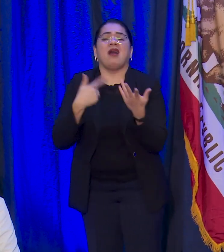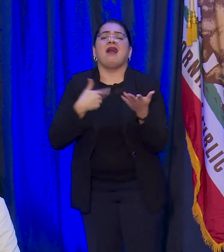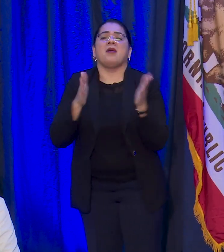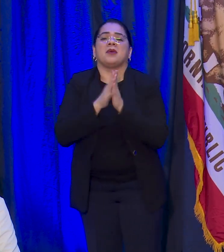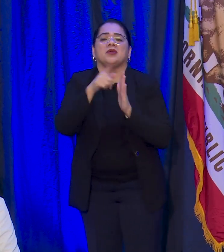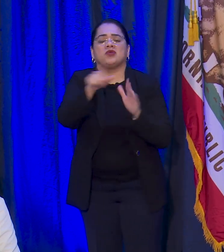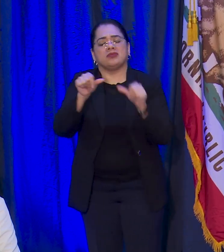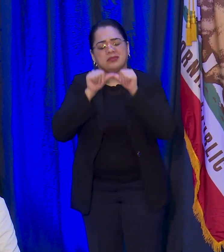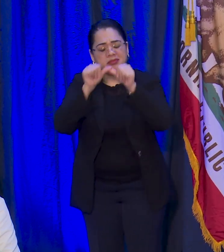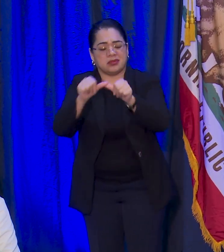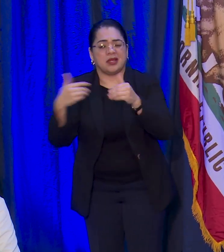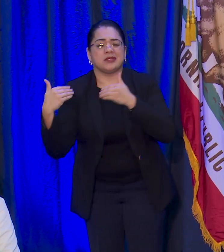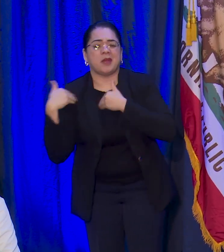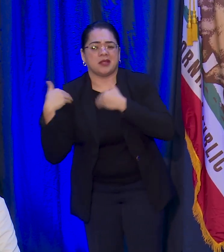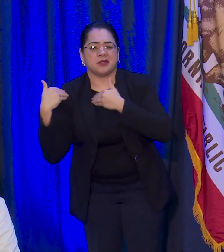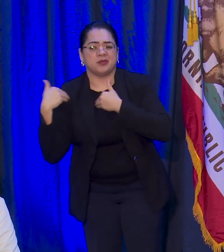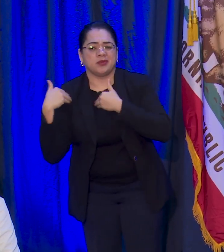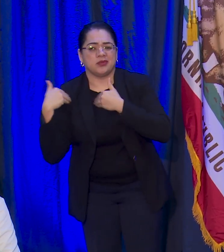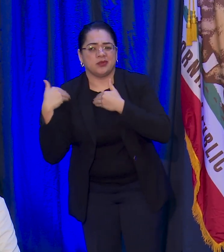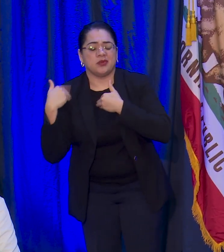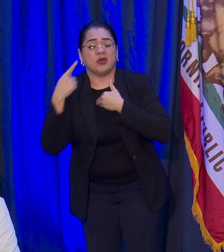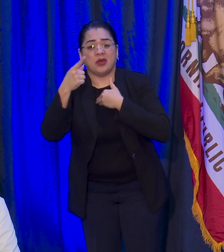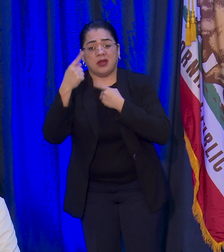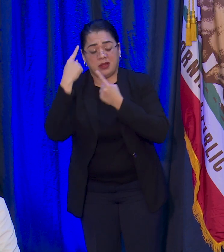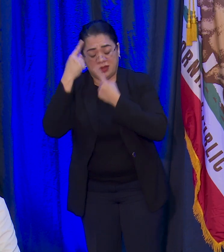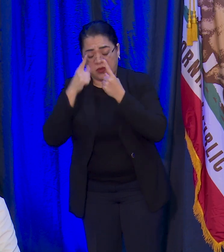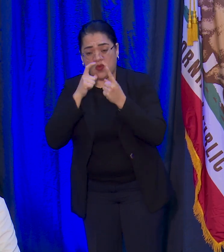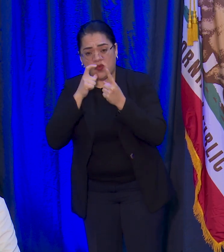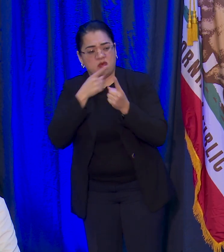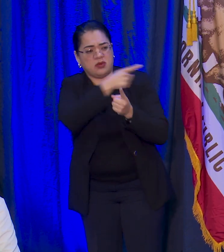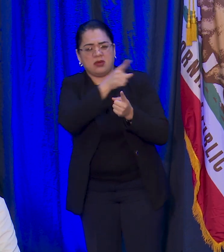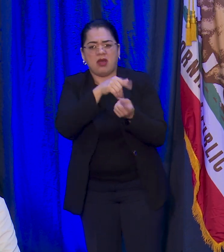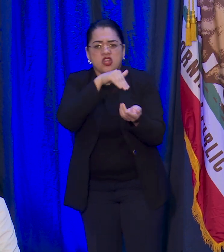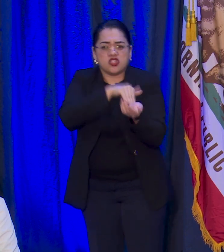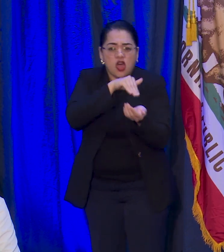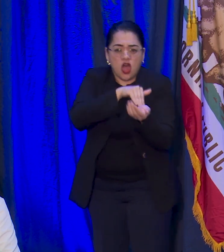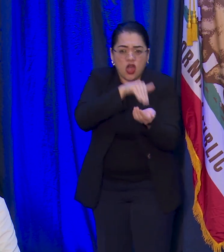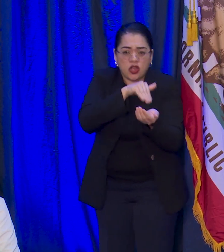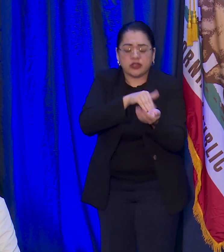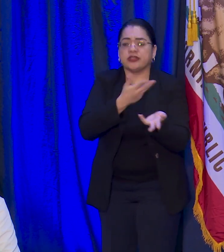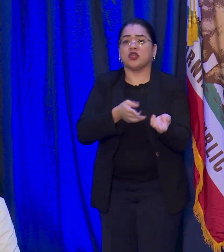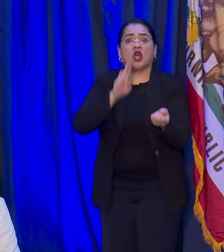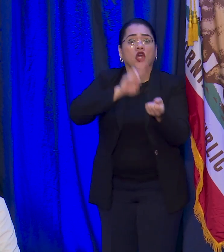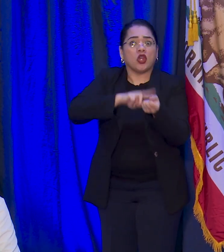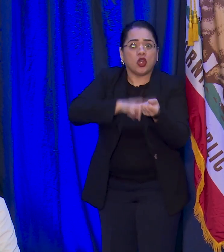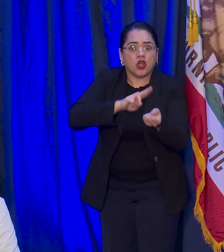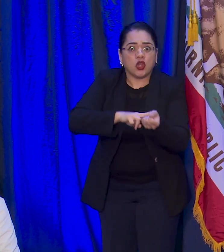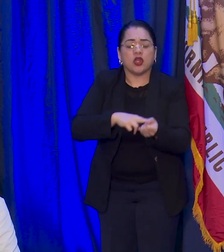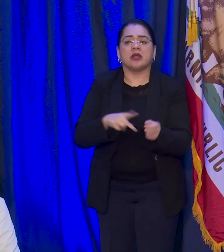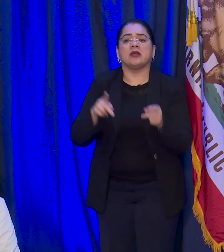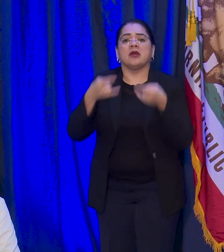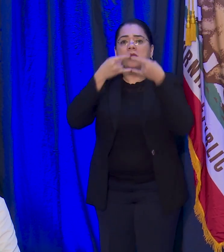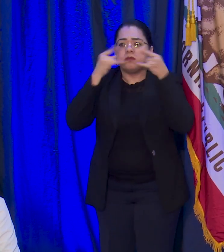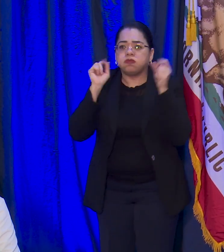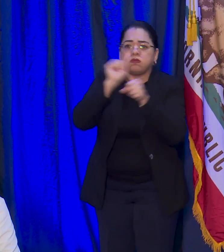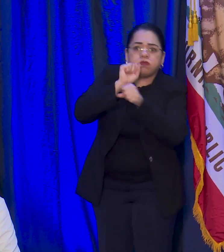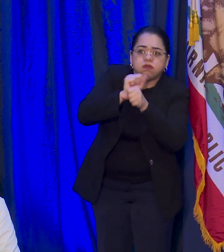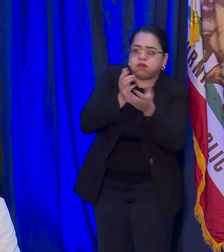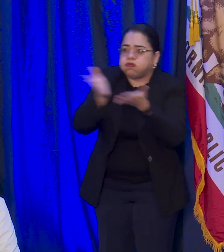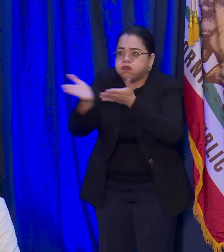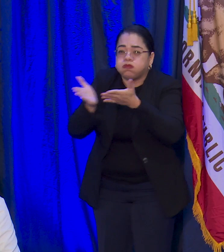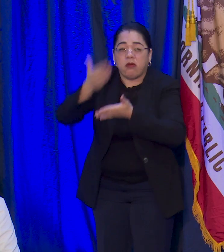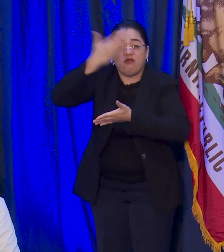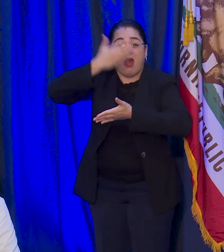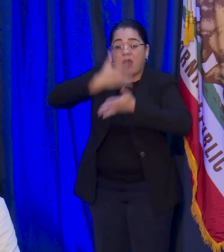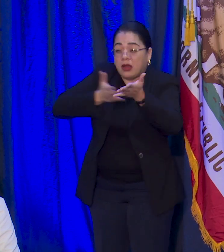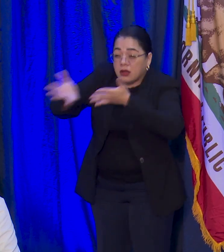responsible and think about our doctors, our nurses, and our frontline workers at our hospitals and clinics that are